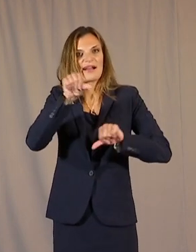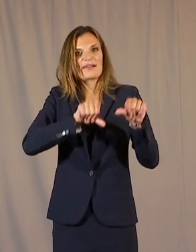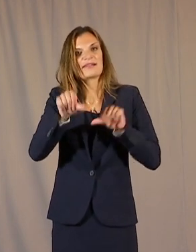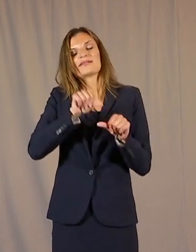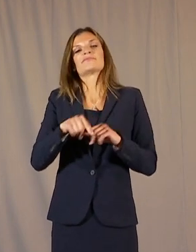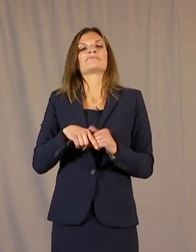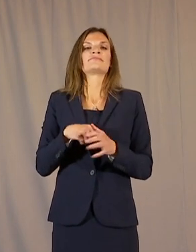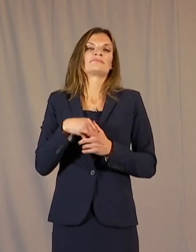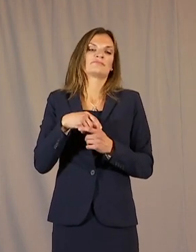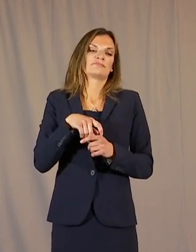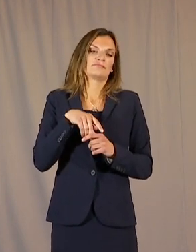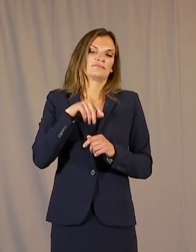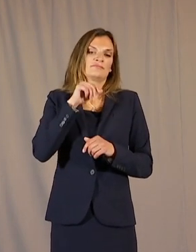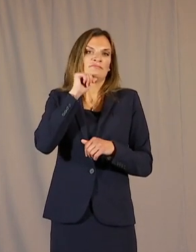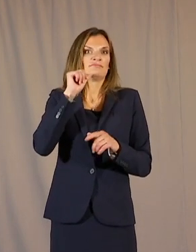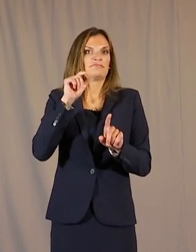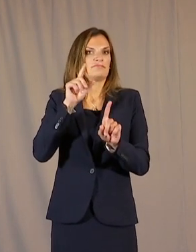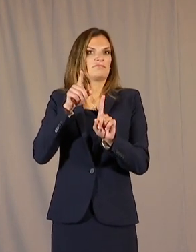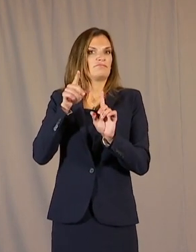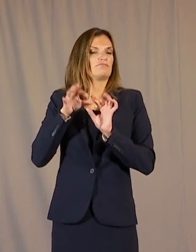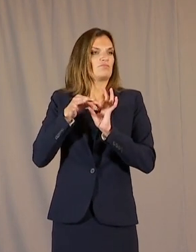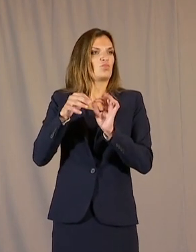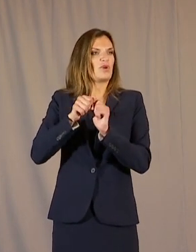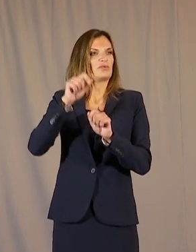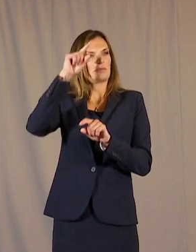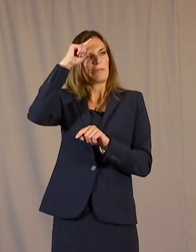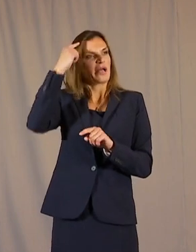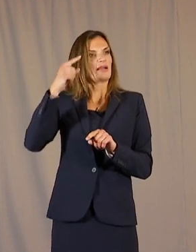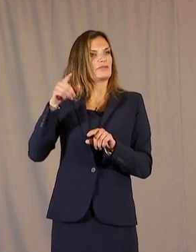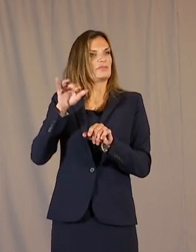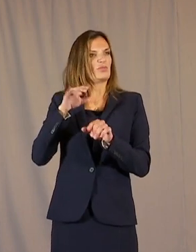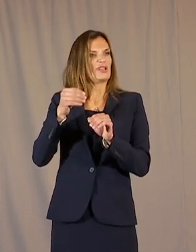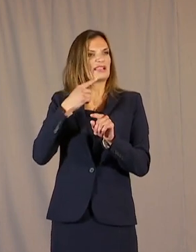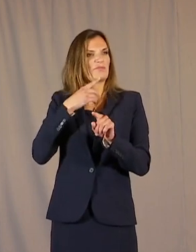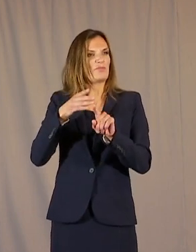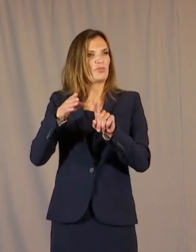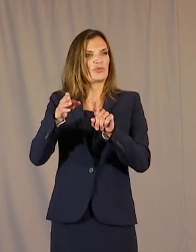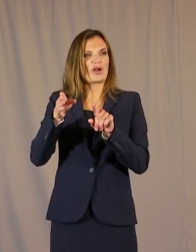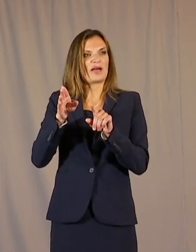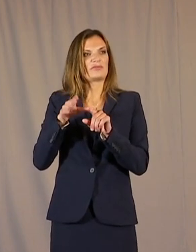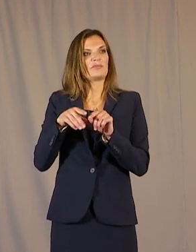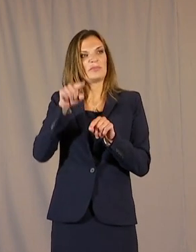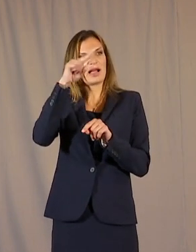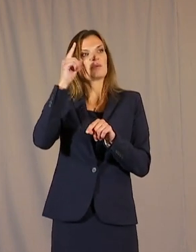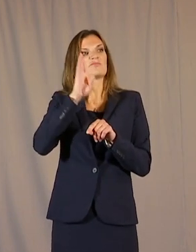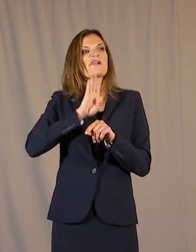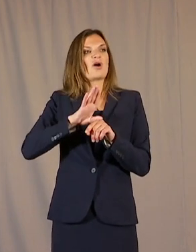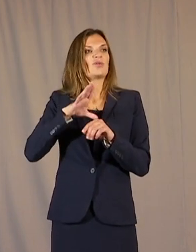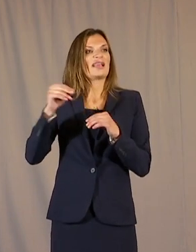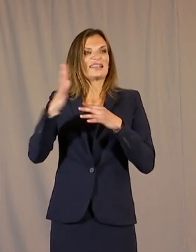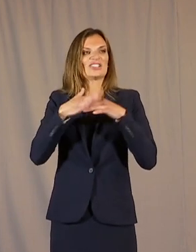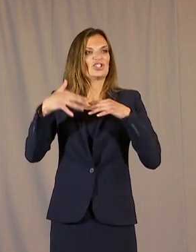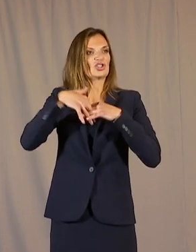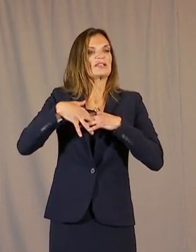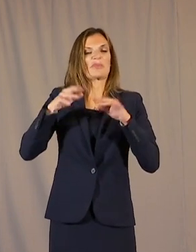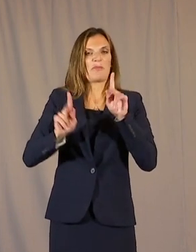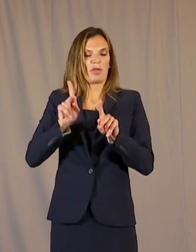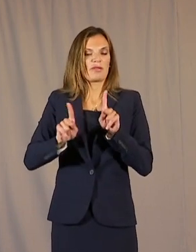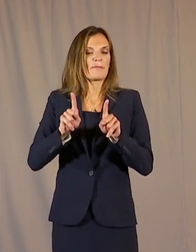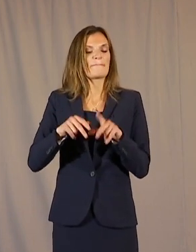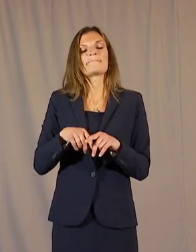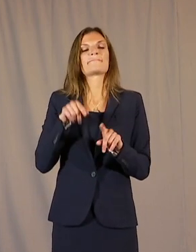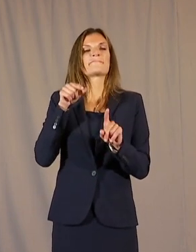Black and brown and indigenous people. But we also know that there are things in science, particularly when it comes to addressing disease, are something